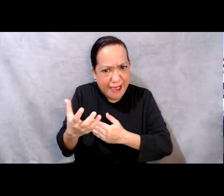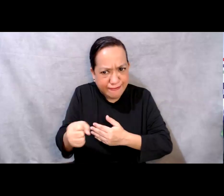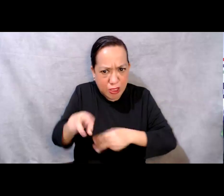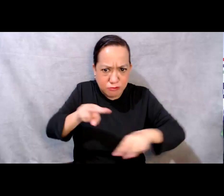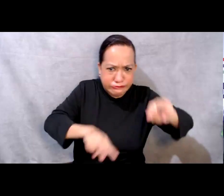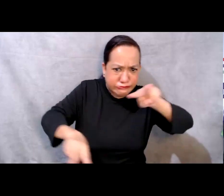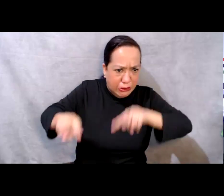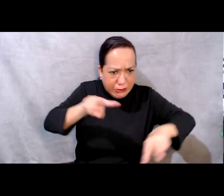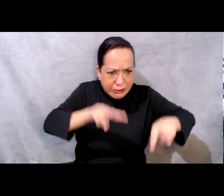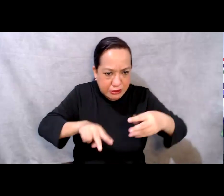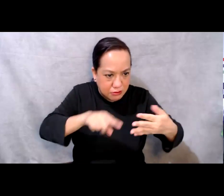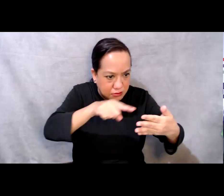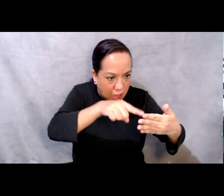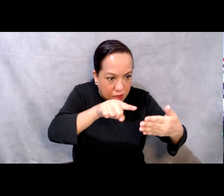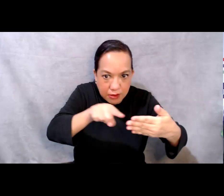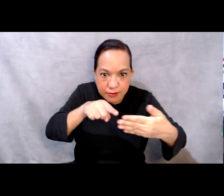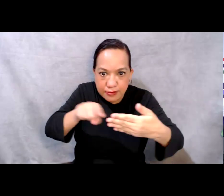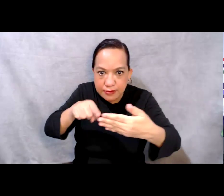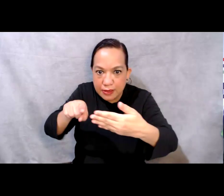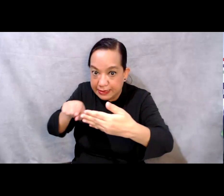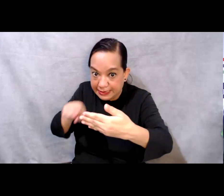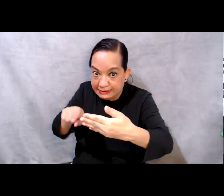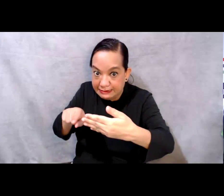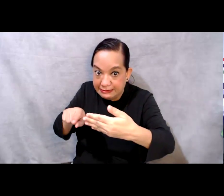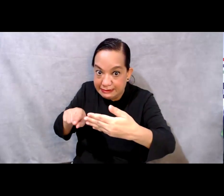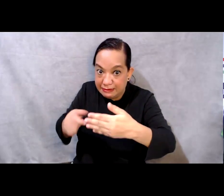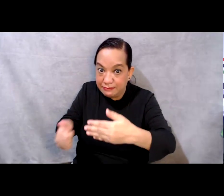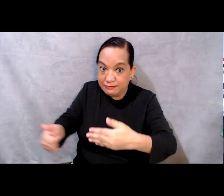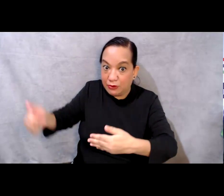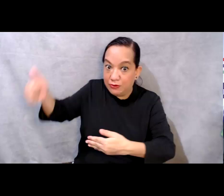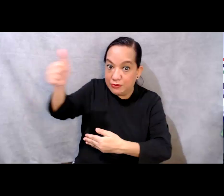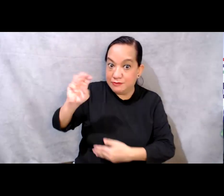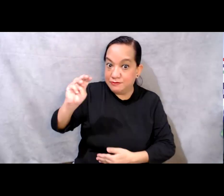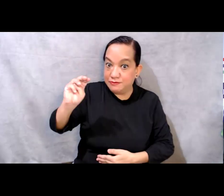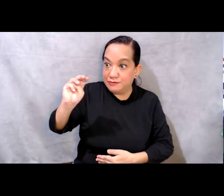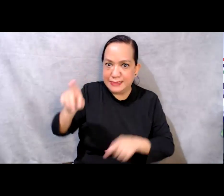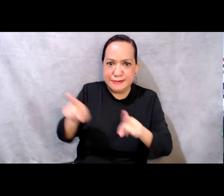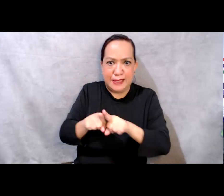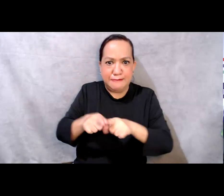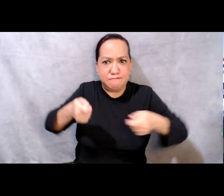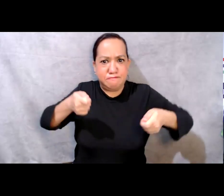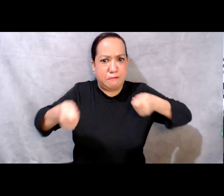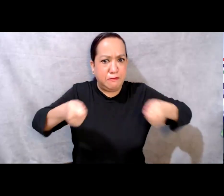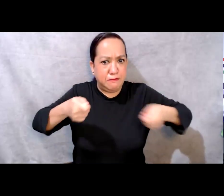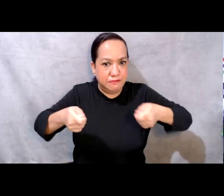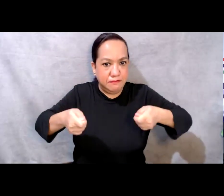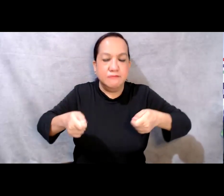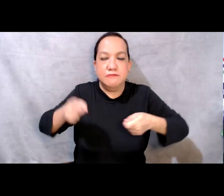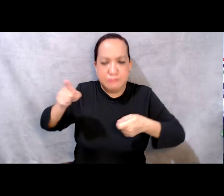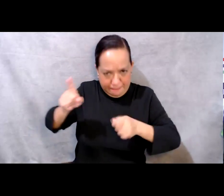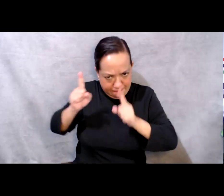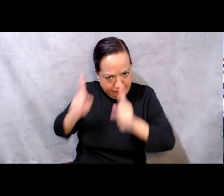who implements the remedies. So I think it's important to constantly remind ourselves of that. Now, we do have